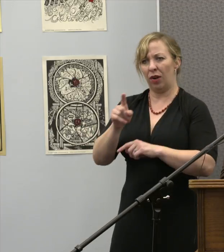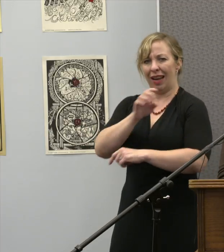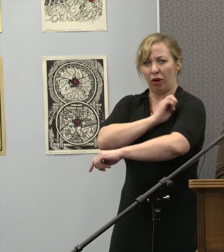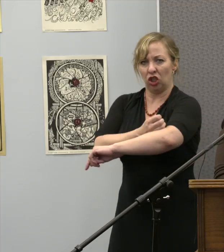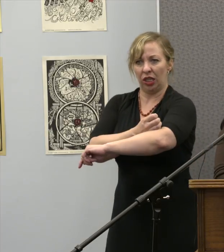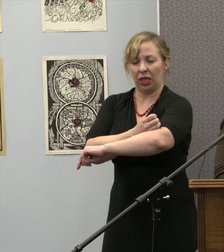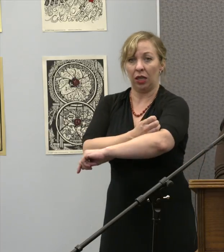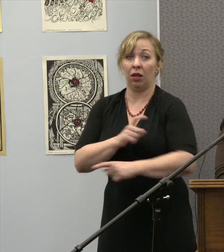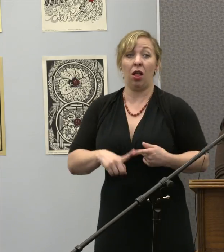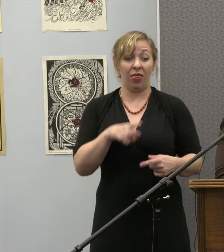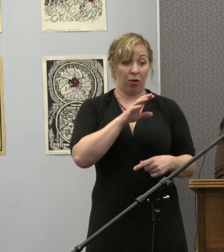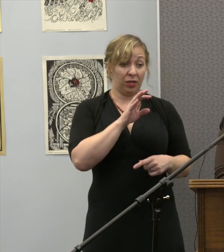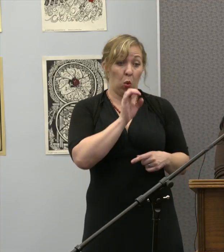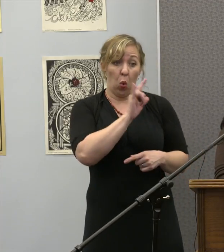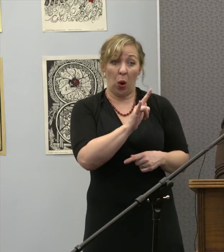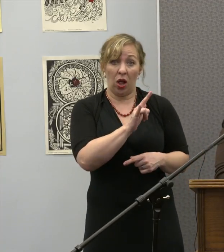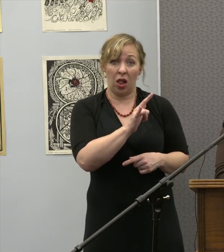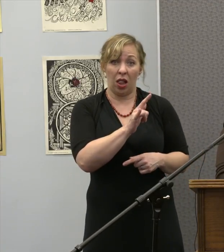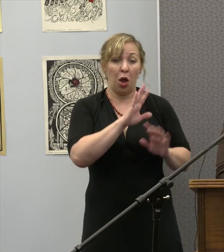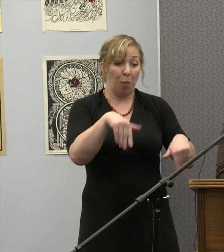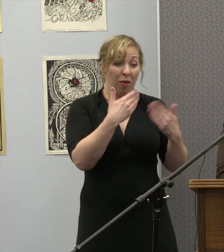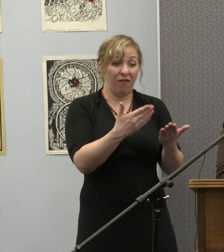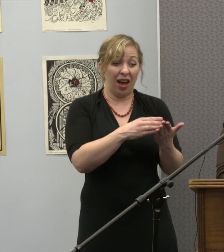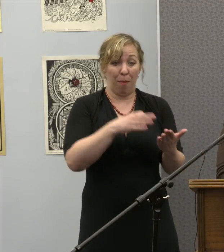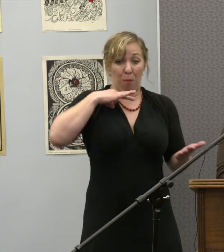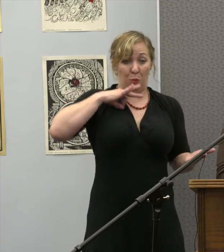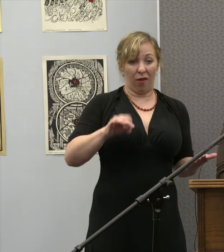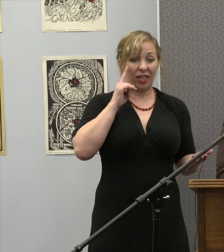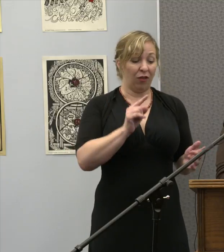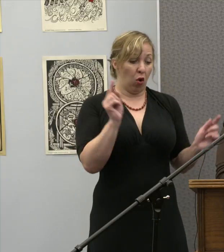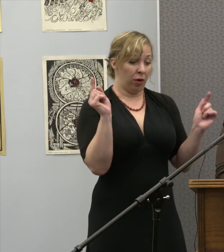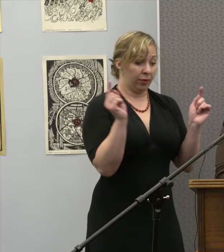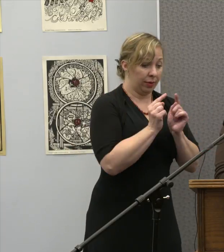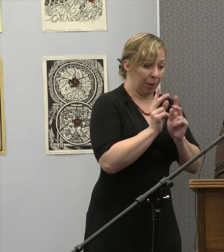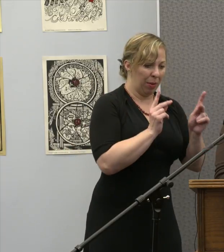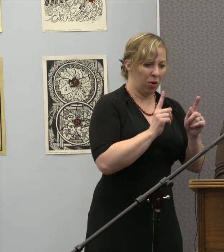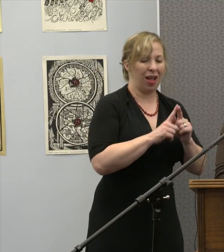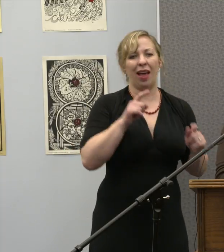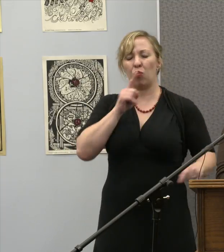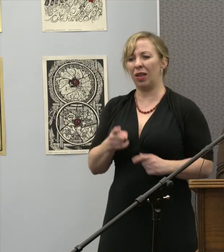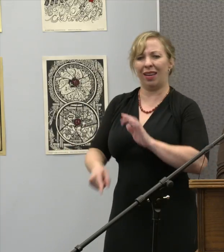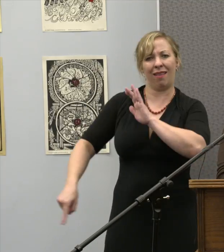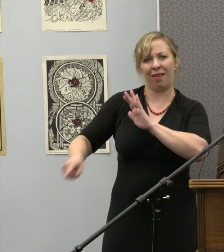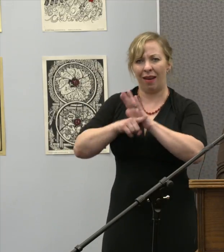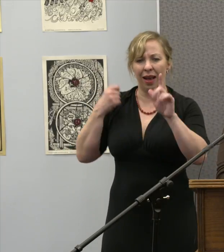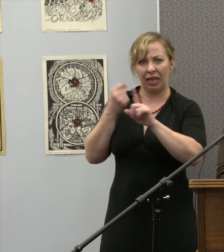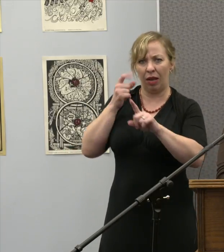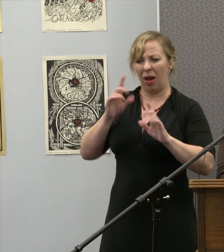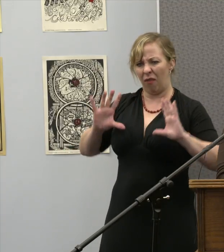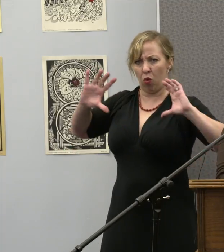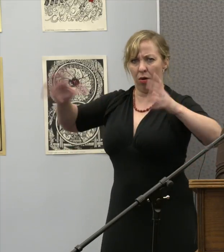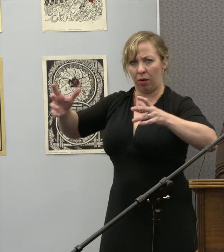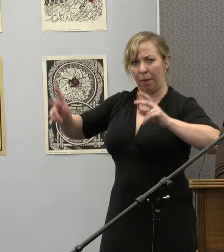directs the biggest profits to a small, wealthy elite and the biggest disadvantages to the rest of us. Fossil fuel billionaires exploit